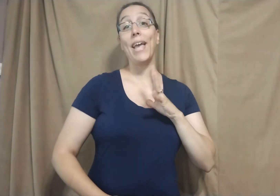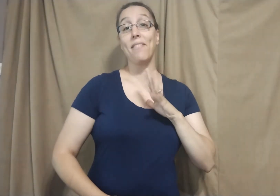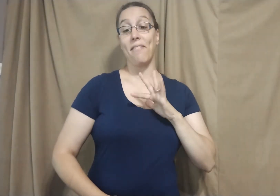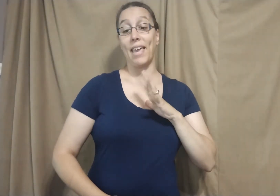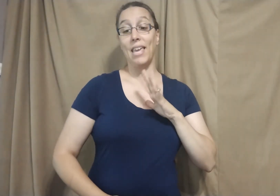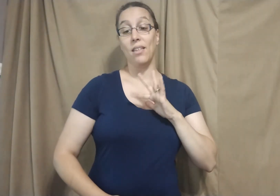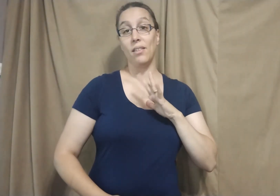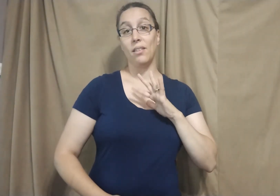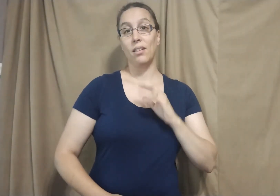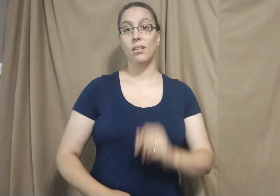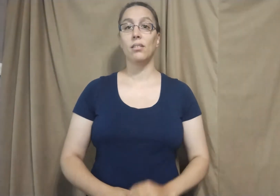fancy,